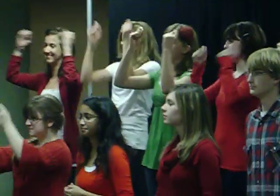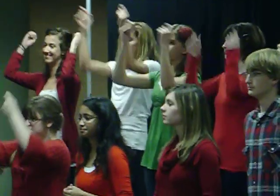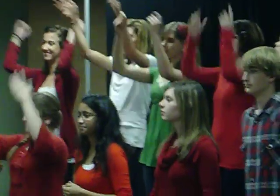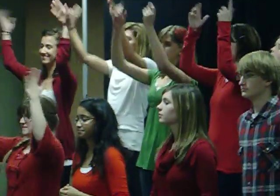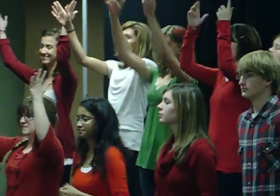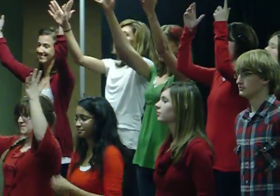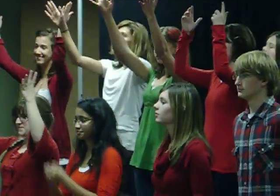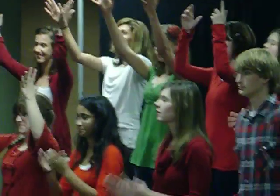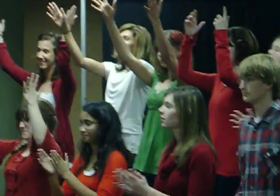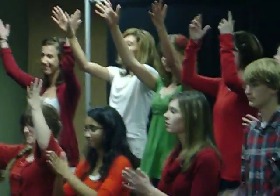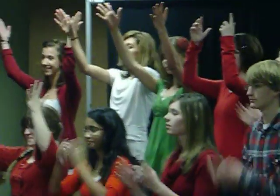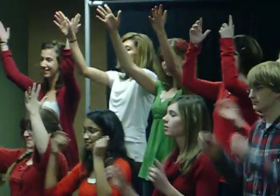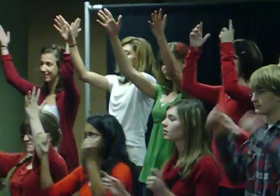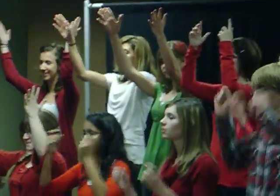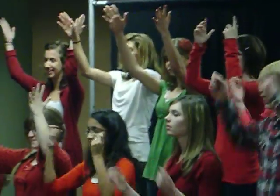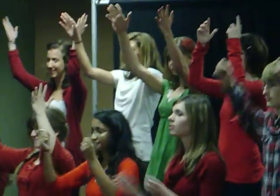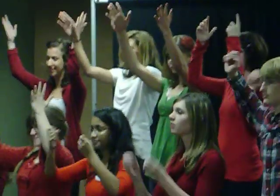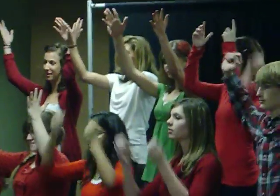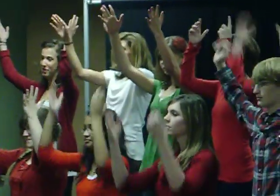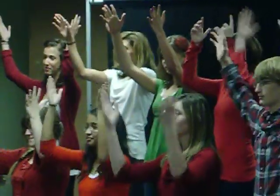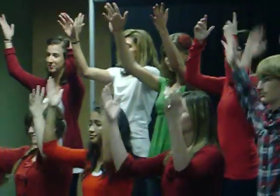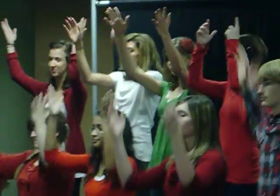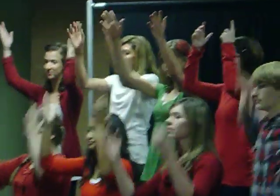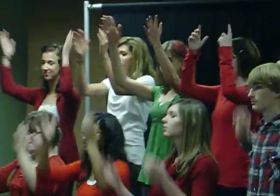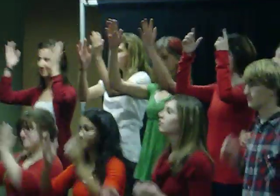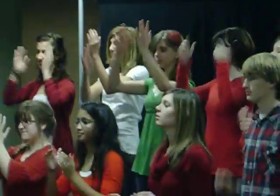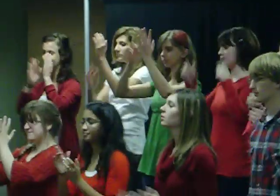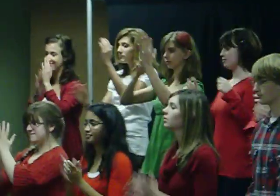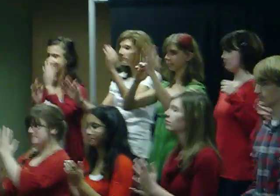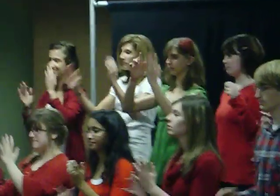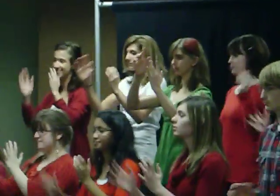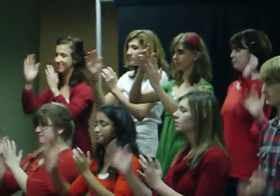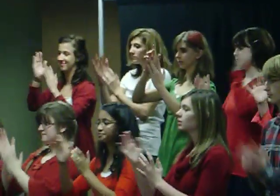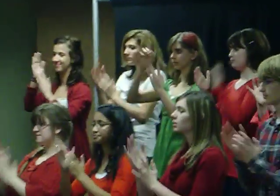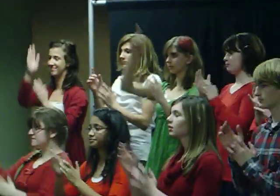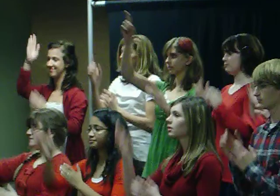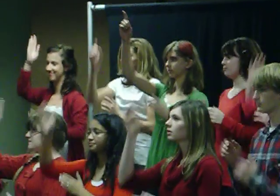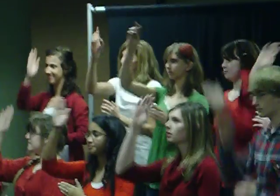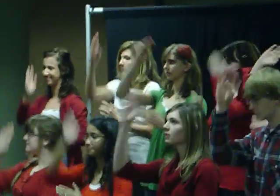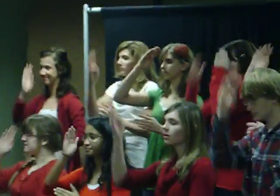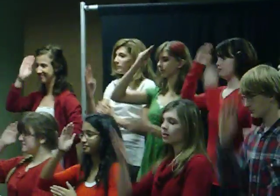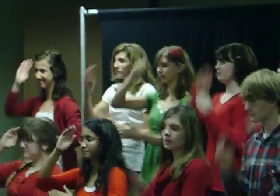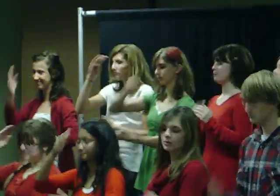Alleluia, Alleluia It is Jesus Christ